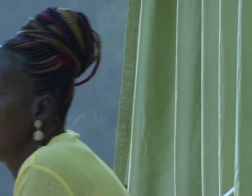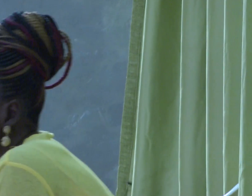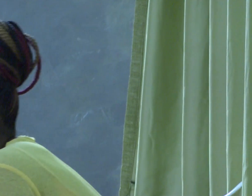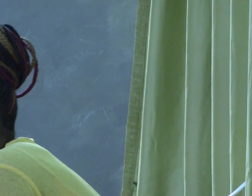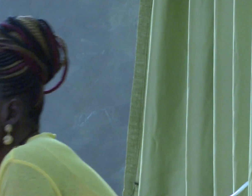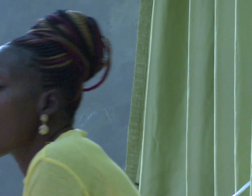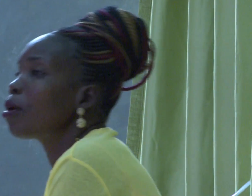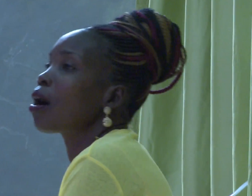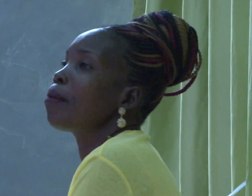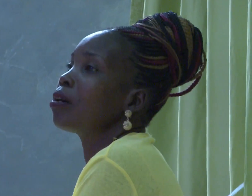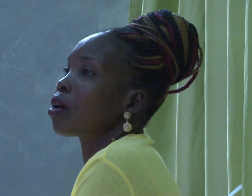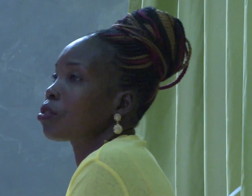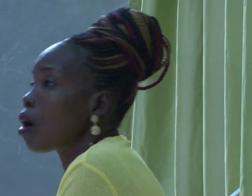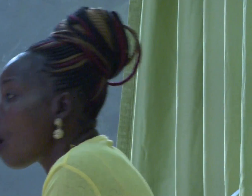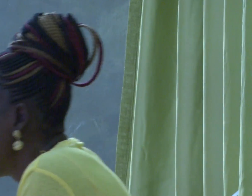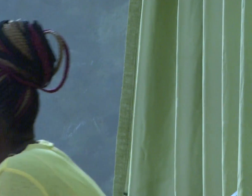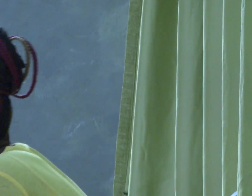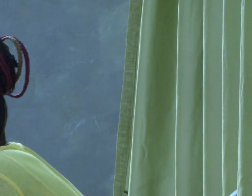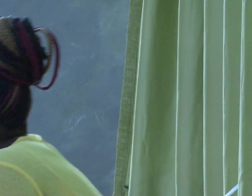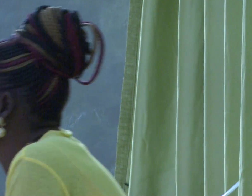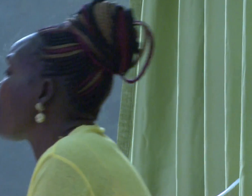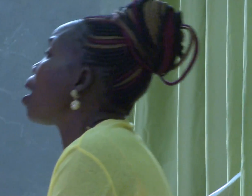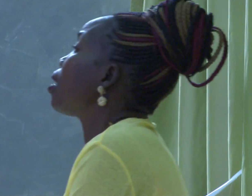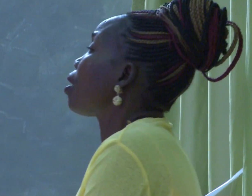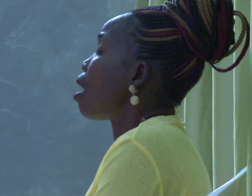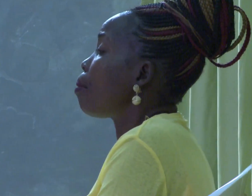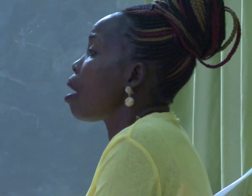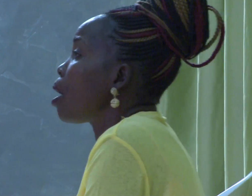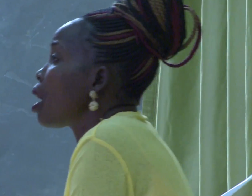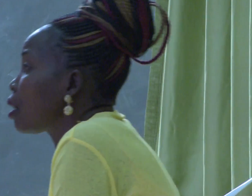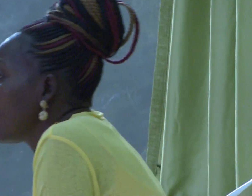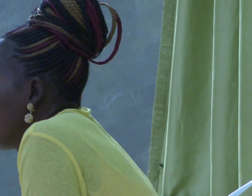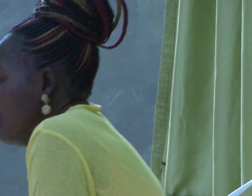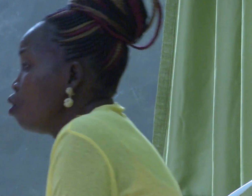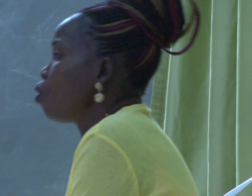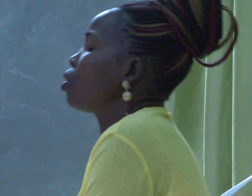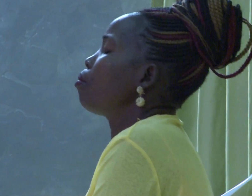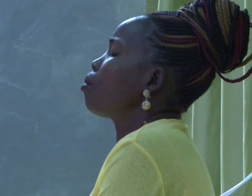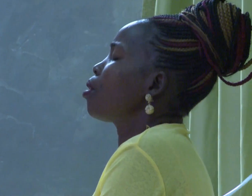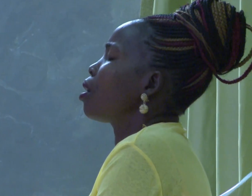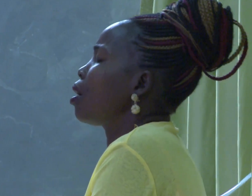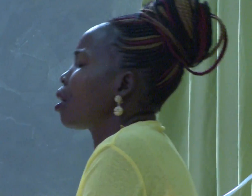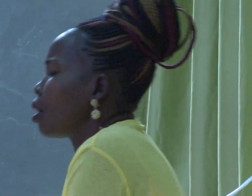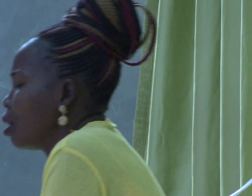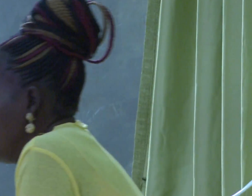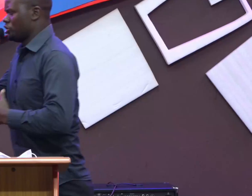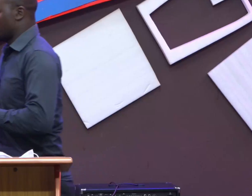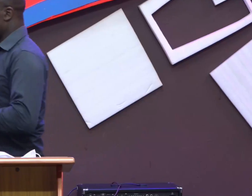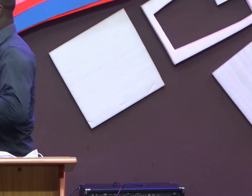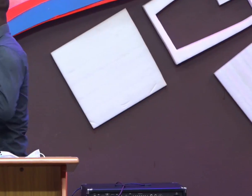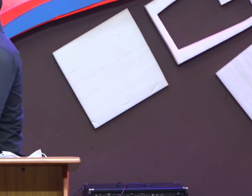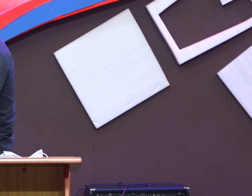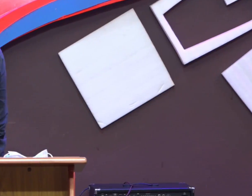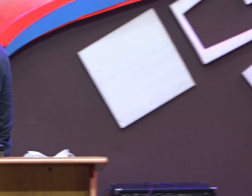and the earth, enough is enough of us having heavenly King of glory, a public salvation, heaven Lord, where we feel the